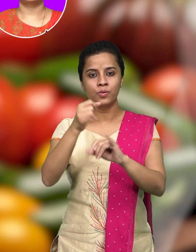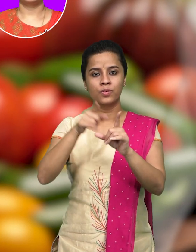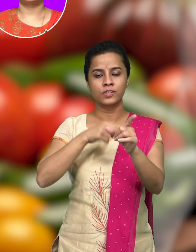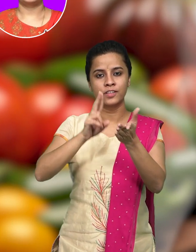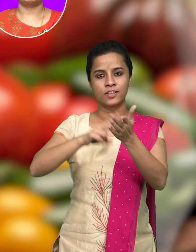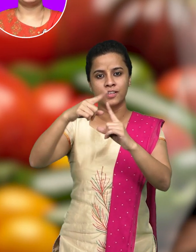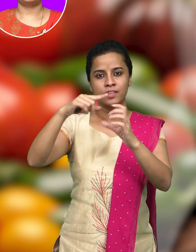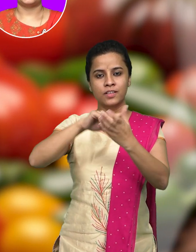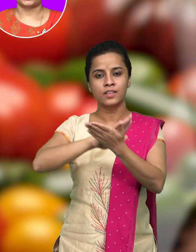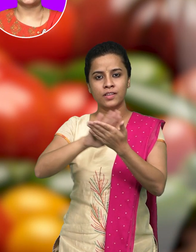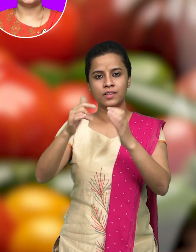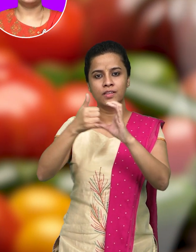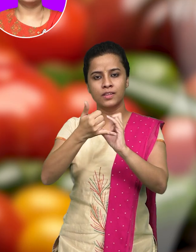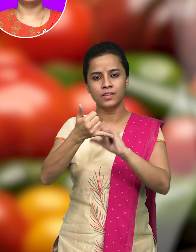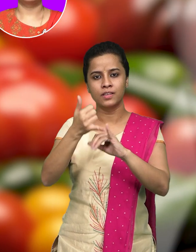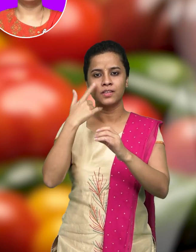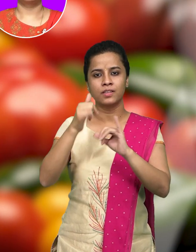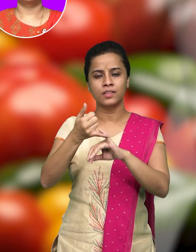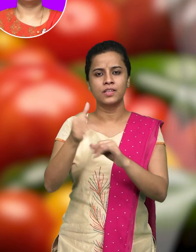photosynthesis is a chemical reaction.